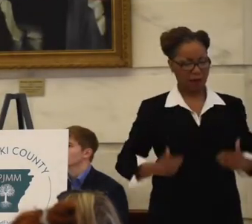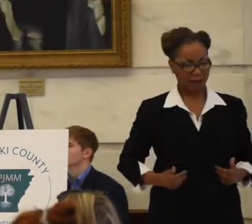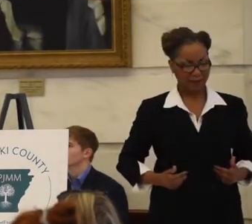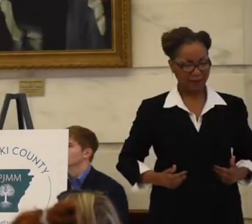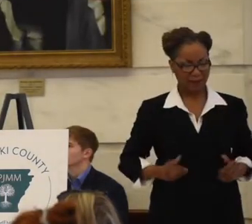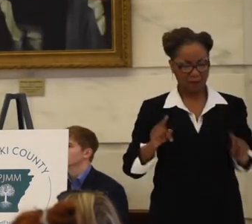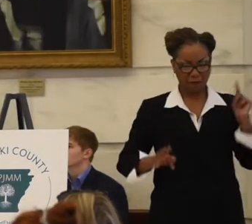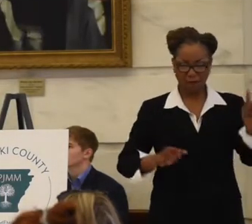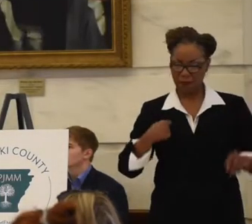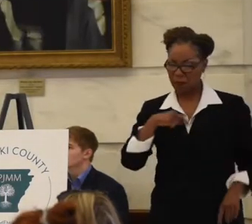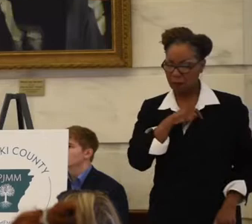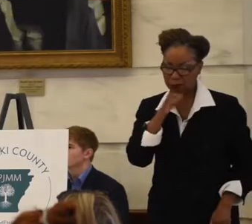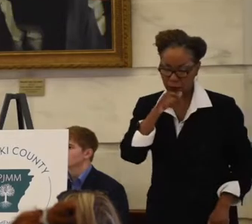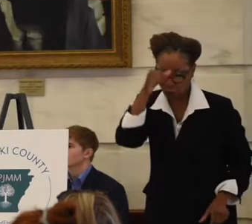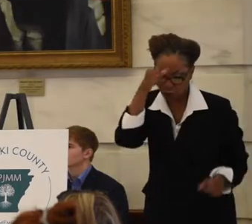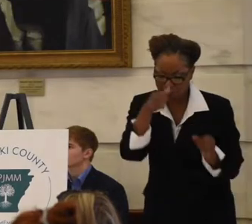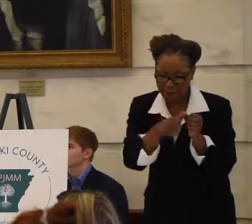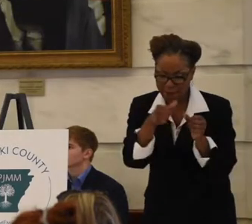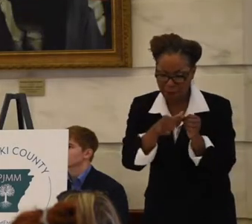unremembered.